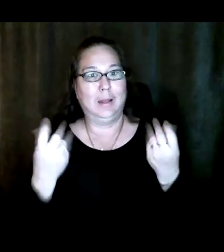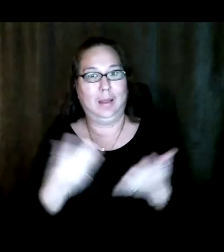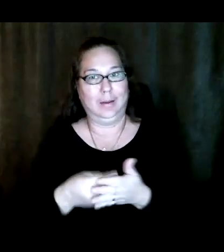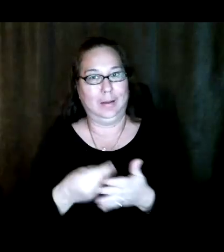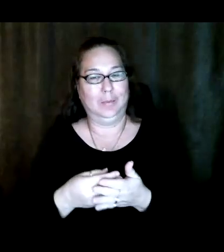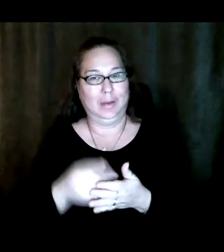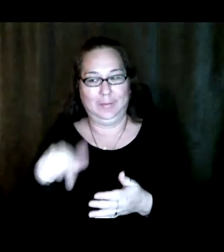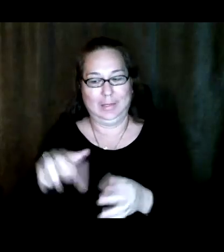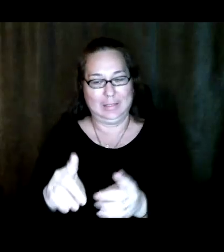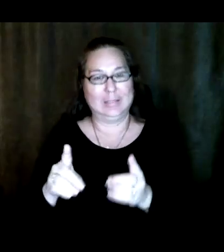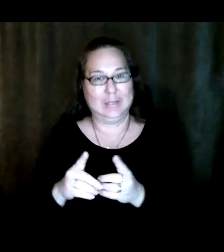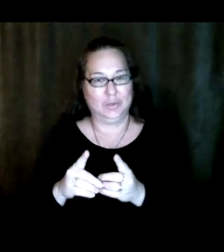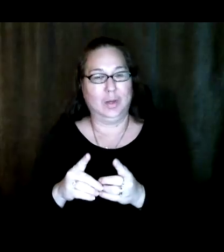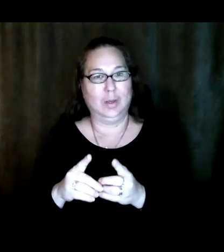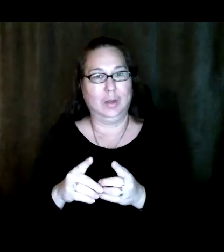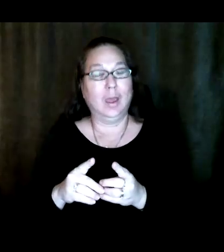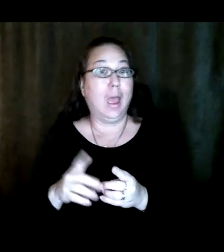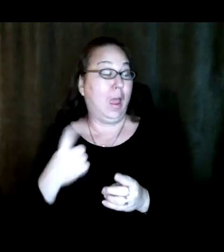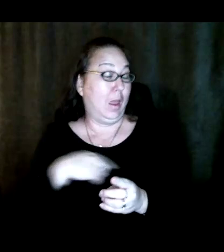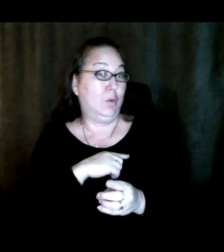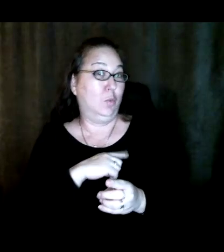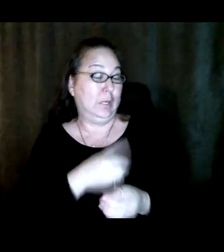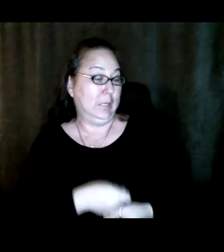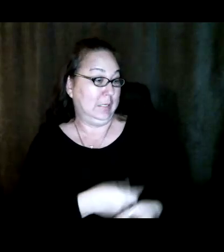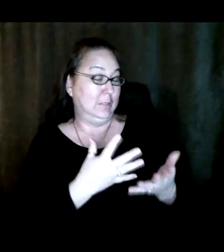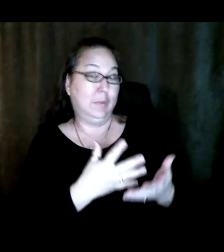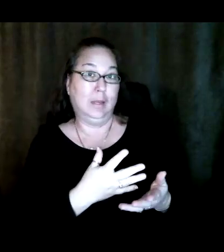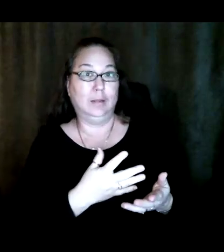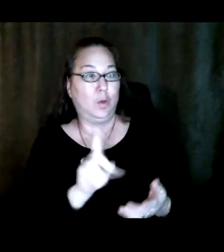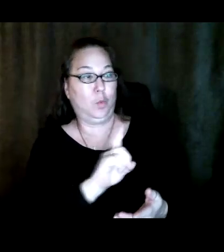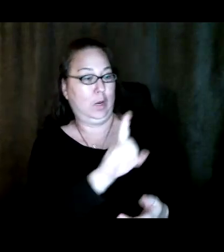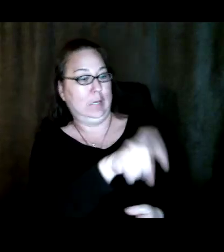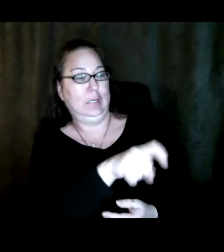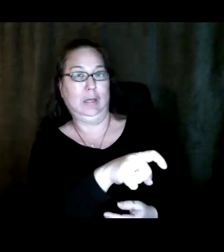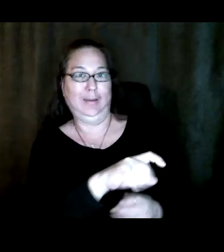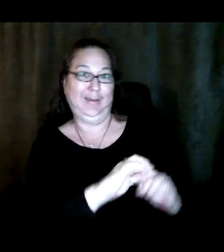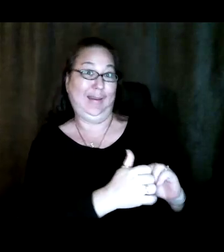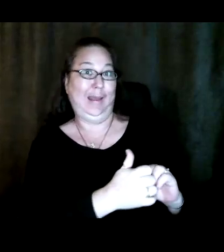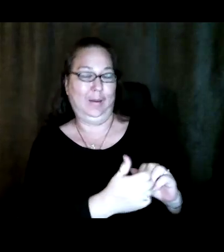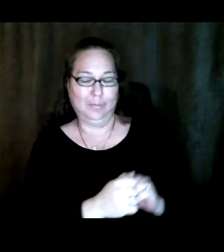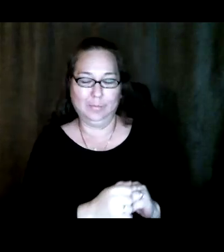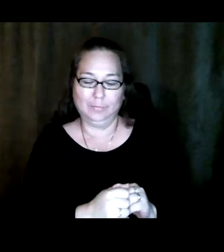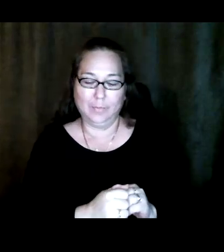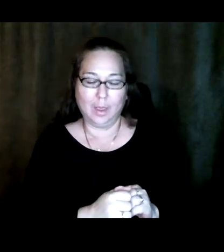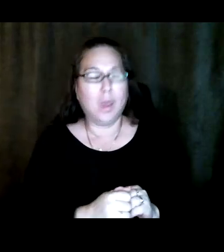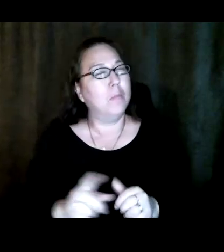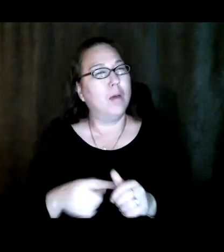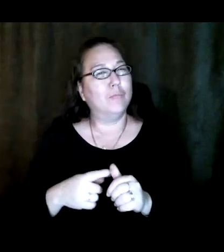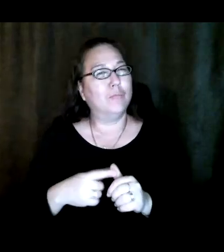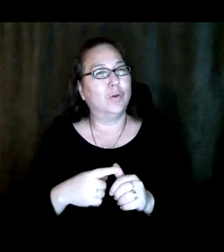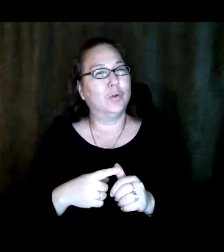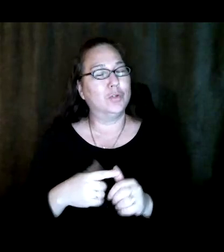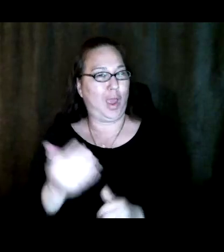one day we will be spending it where it really needs to be spent and how. But it's first of all acknowledging the